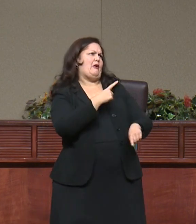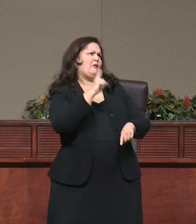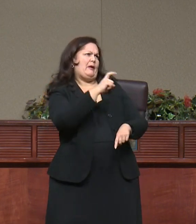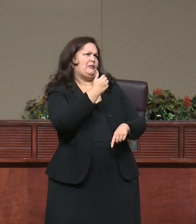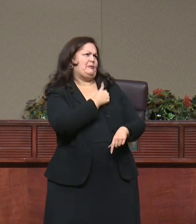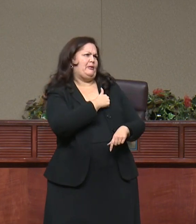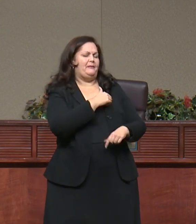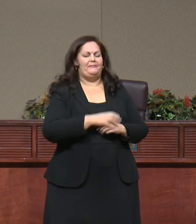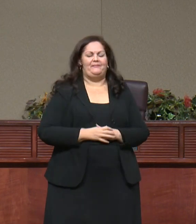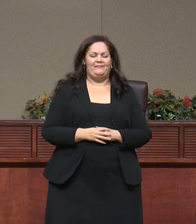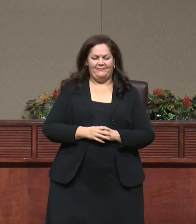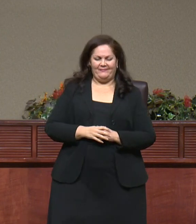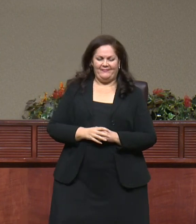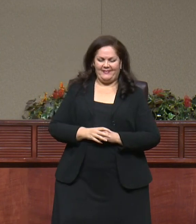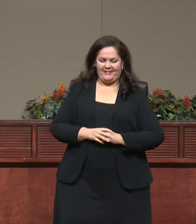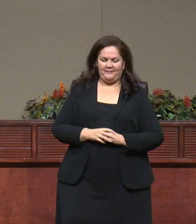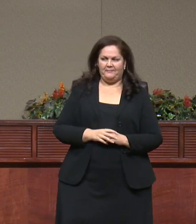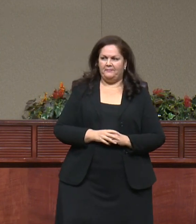Sorry.